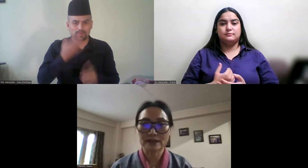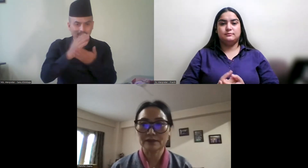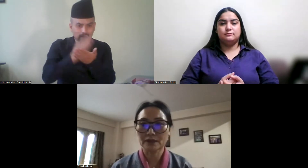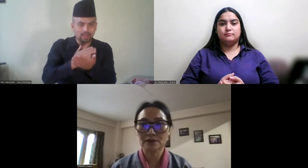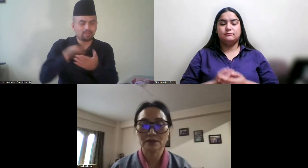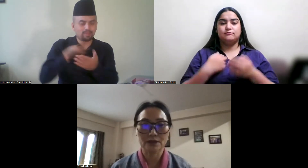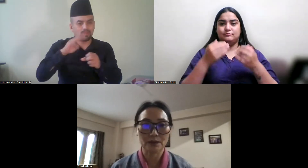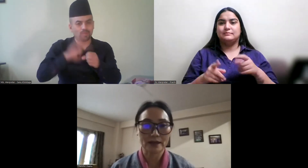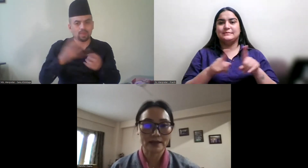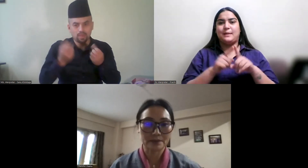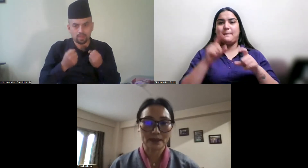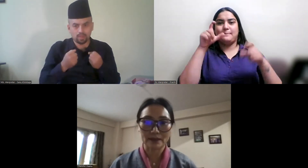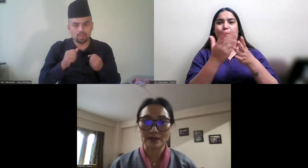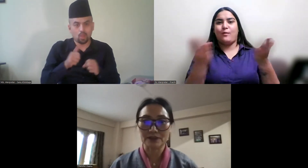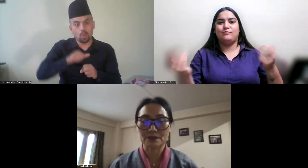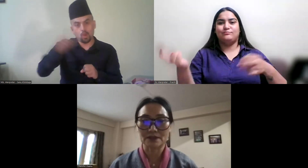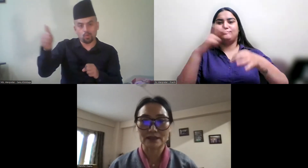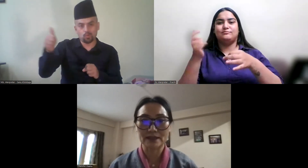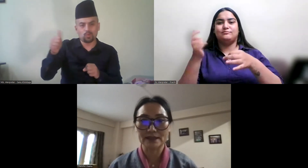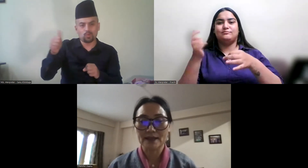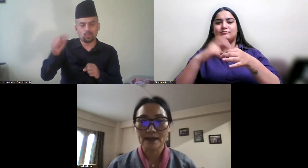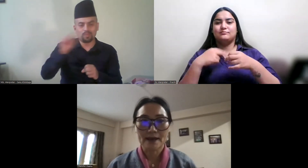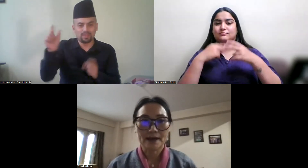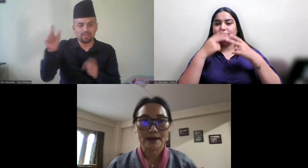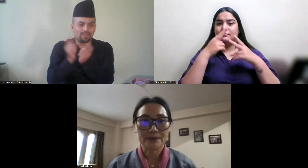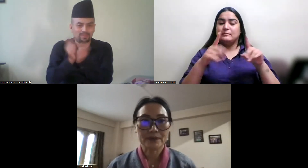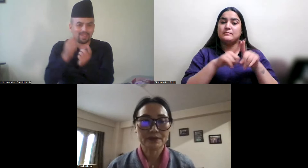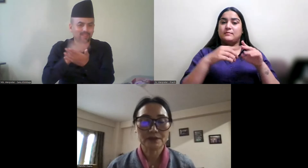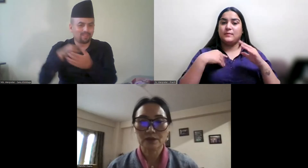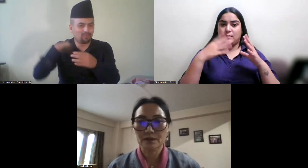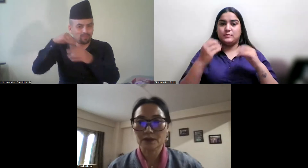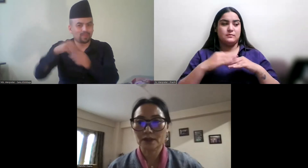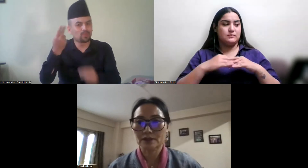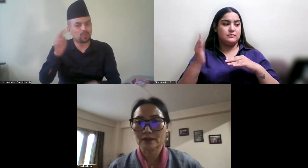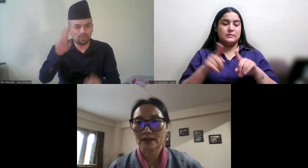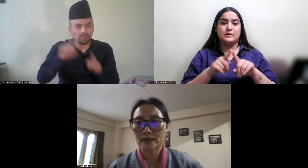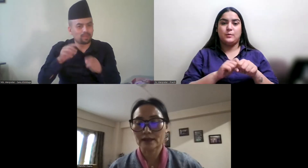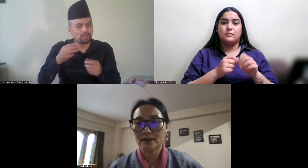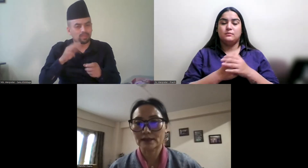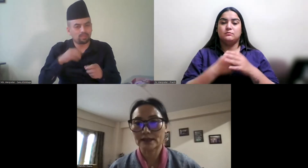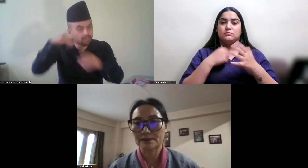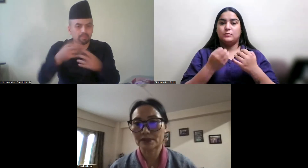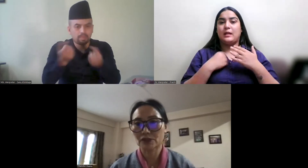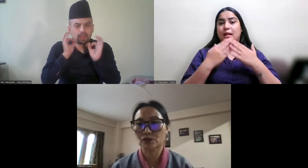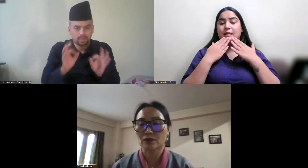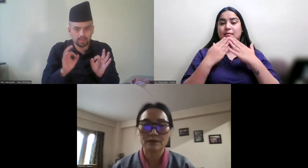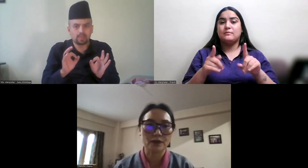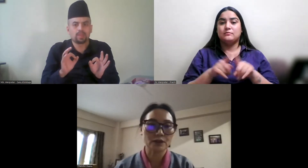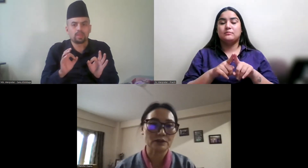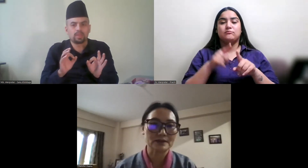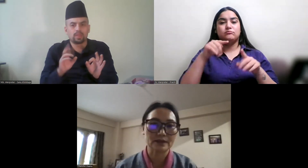this event, though I had a prior engagement today. First off, I would like to thank ADAPT section